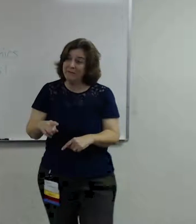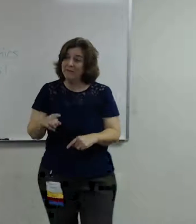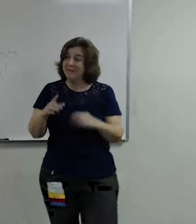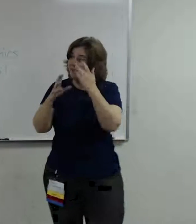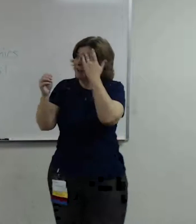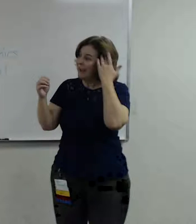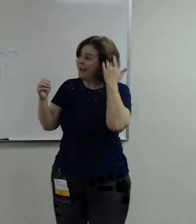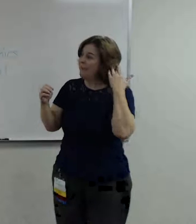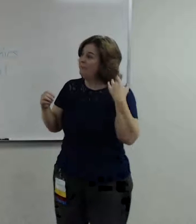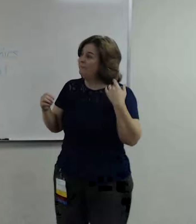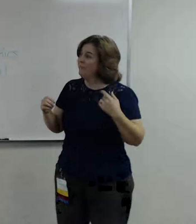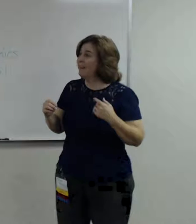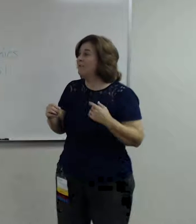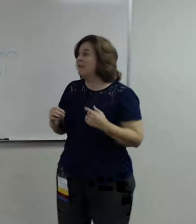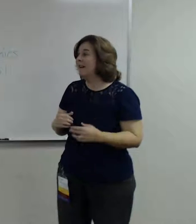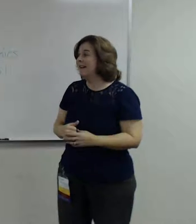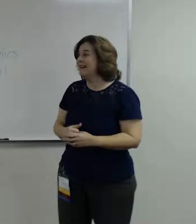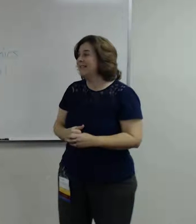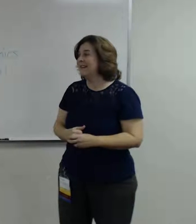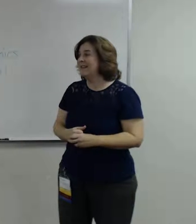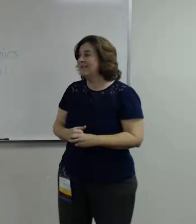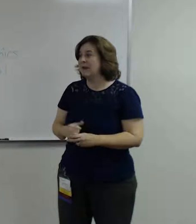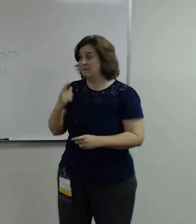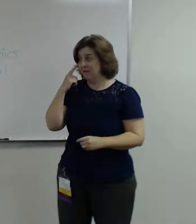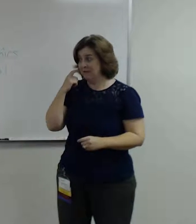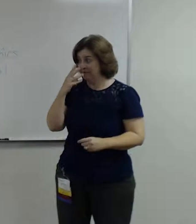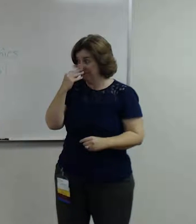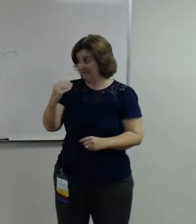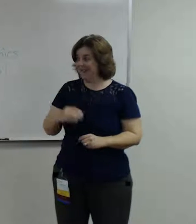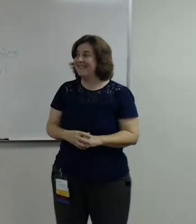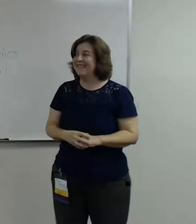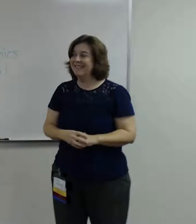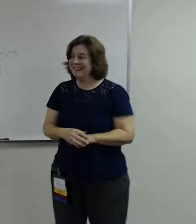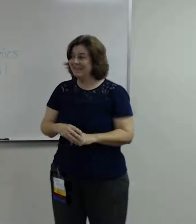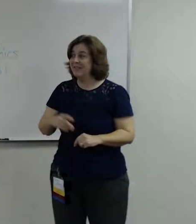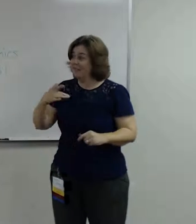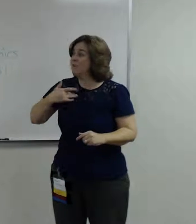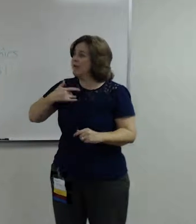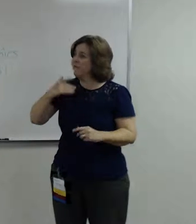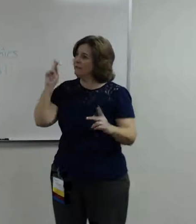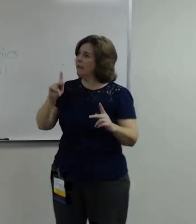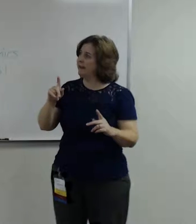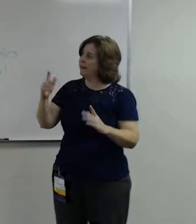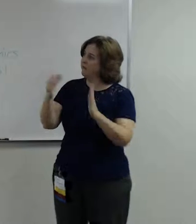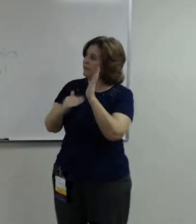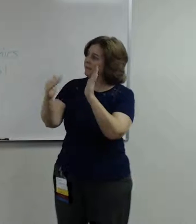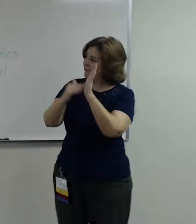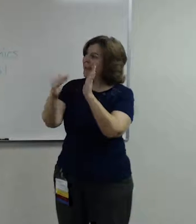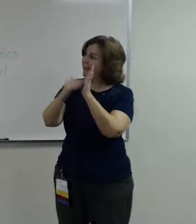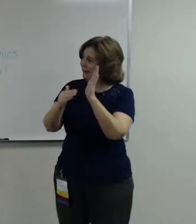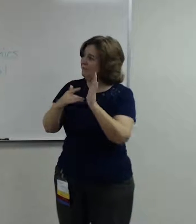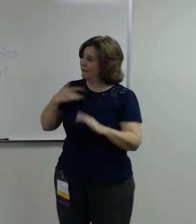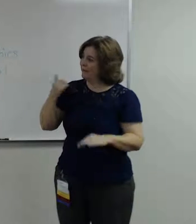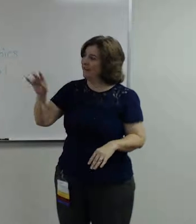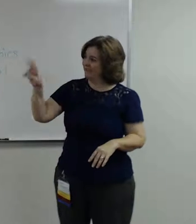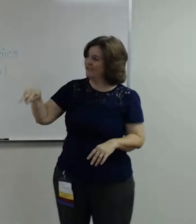that happens. And you're crying inside, crying wolf. Oh, okay. But that's what it feels like. You keep saying it, you feel like they're just